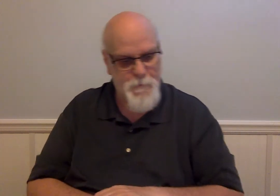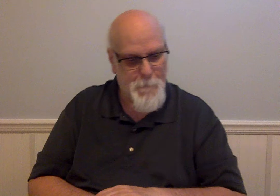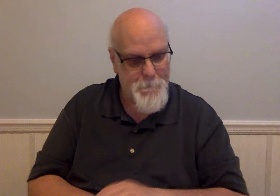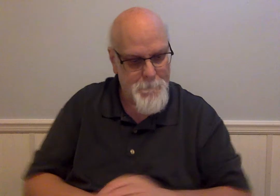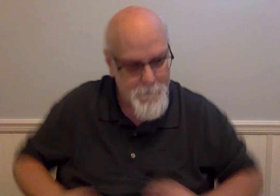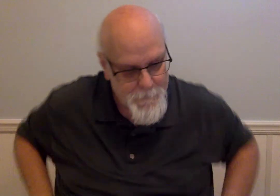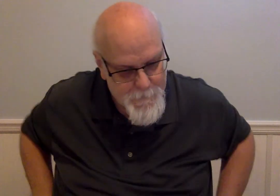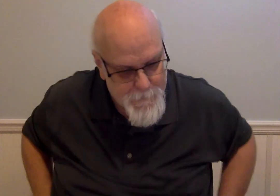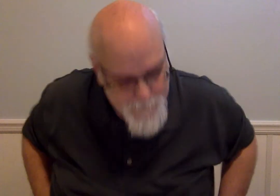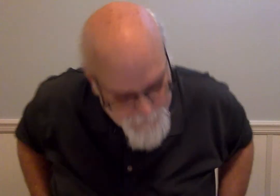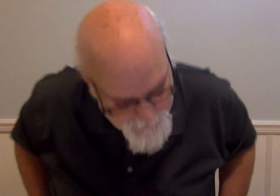your hand.